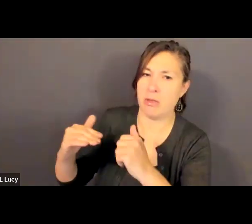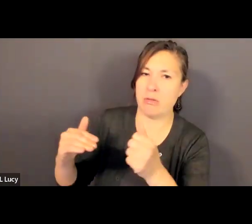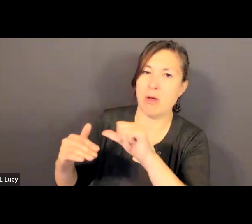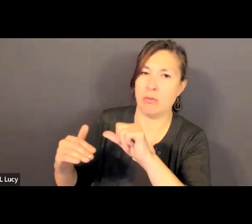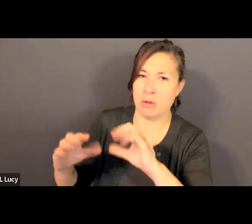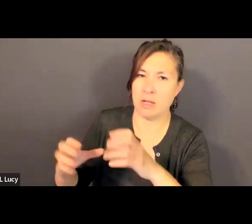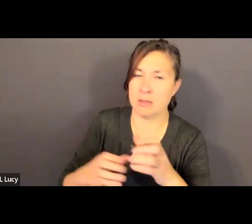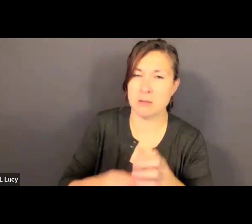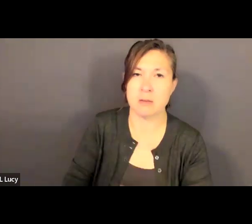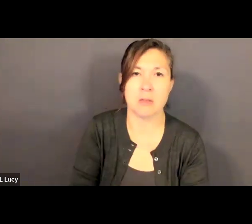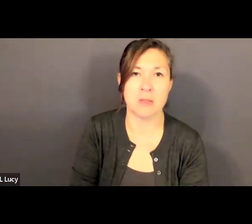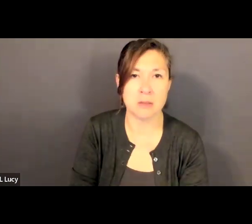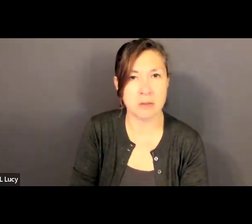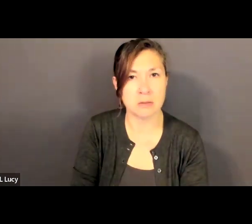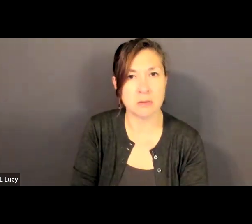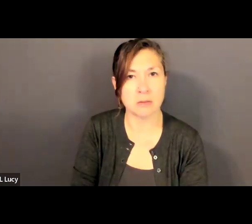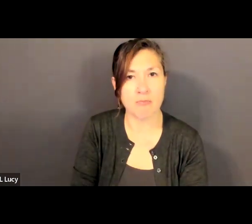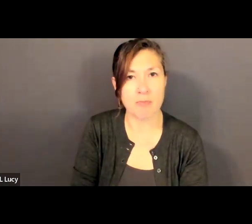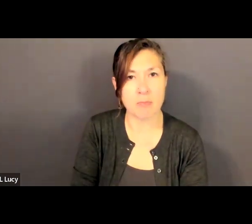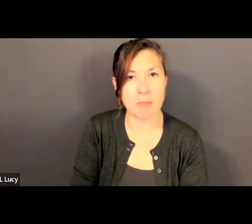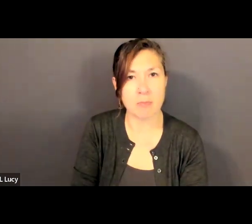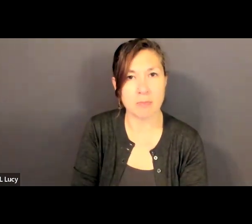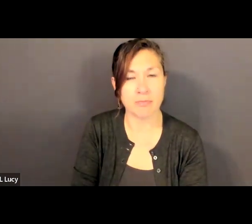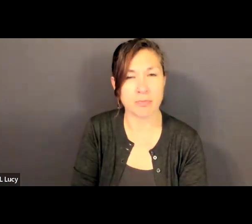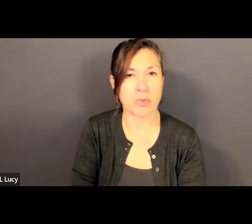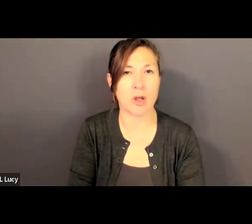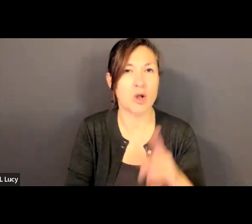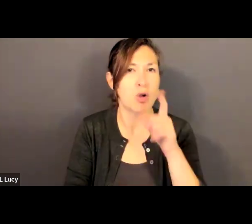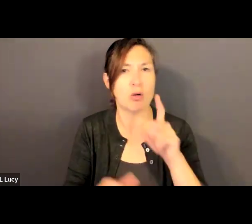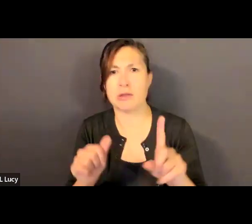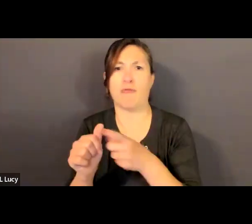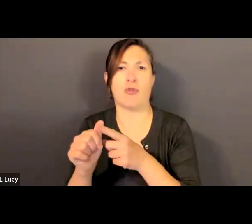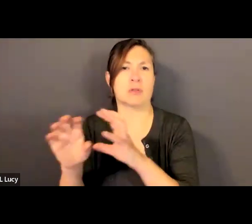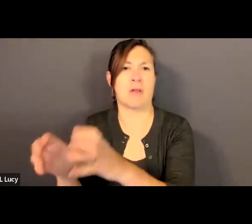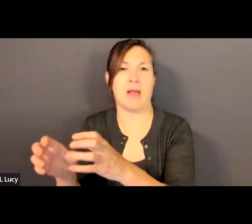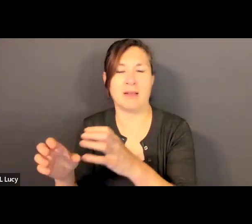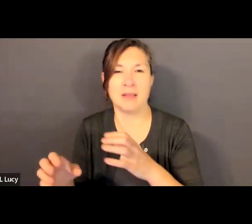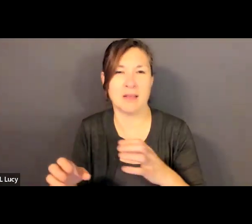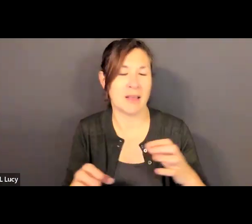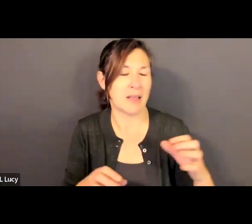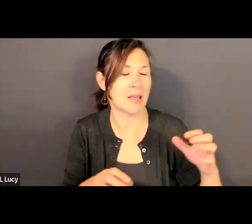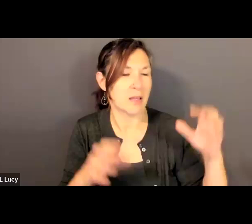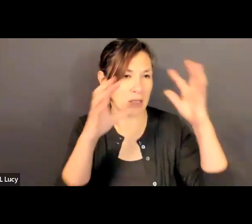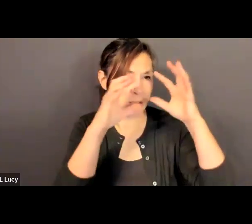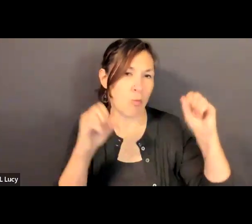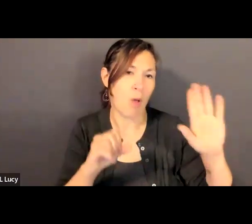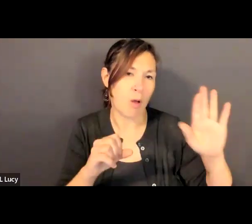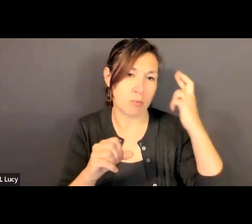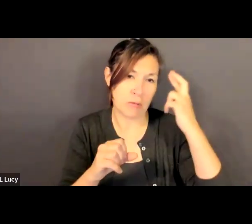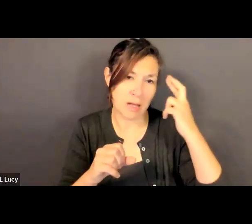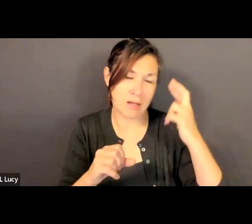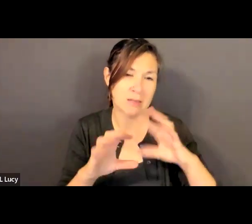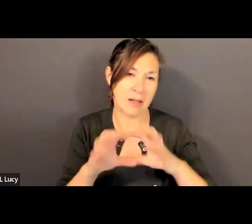Right. I wasn't sure if it was the absolute first cohort. But recognizing that the class is like